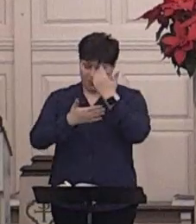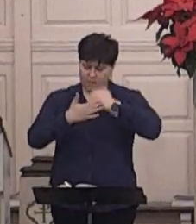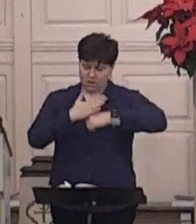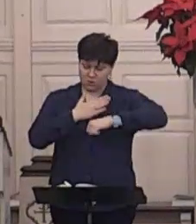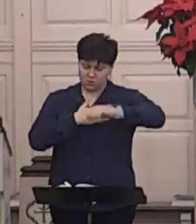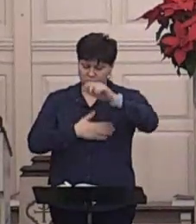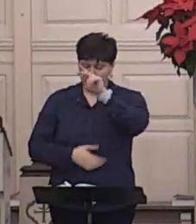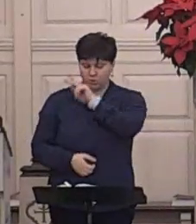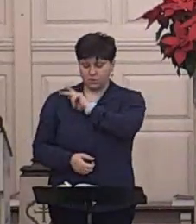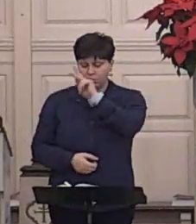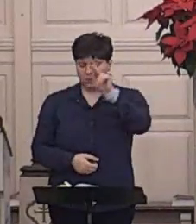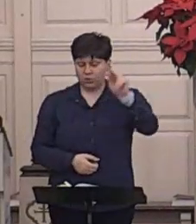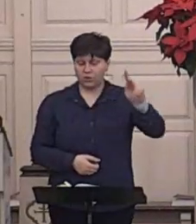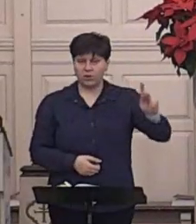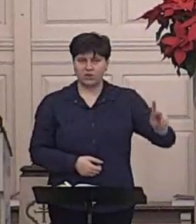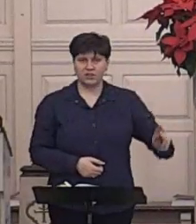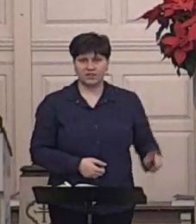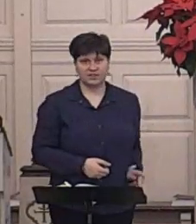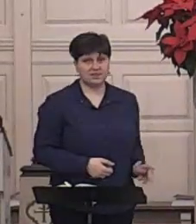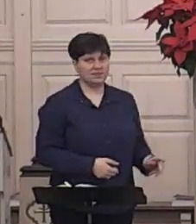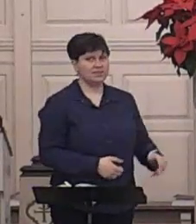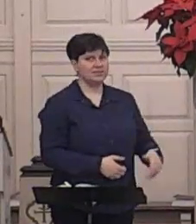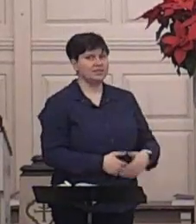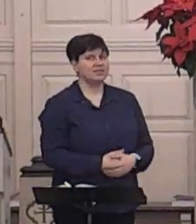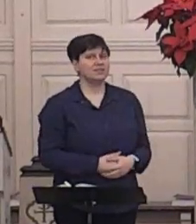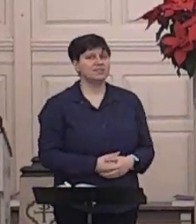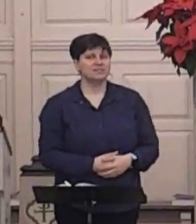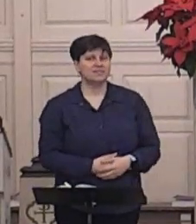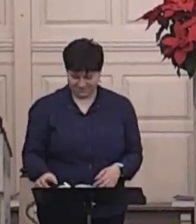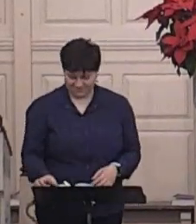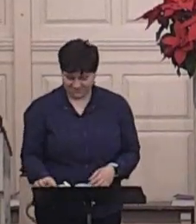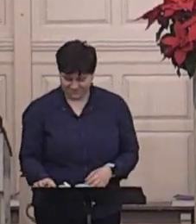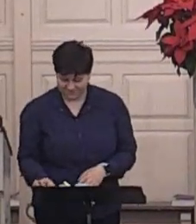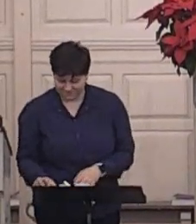the newborn King.